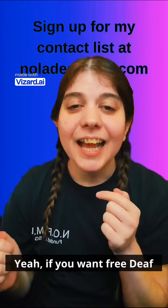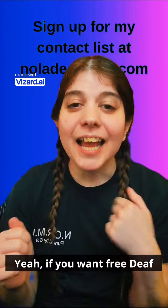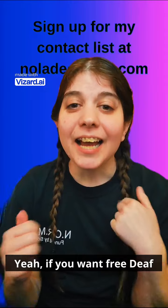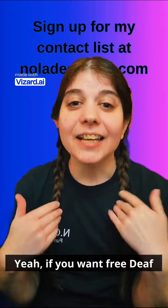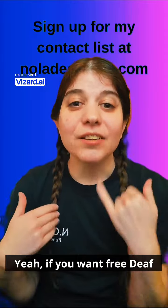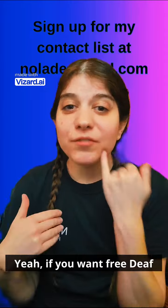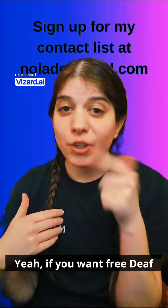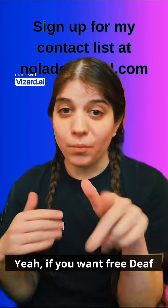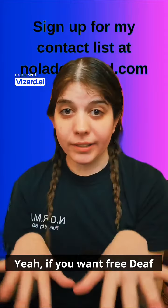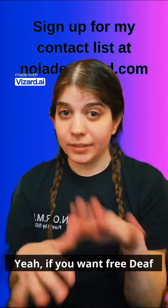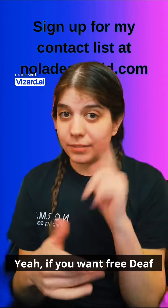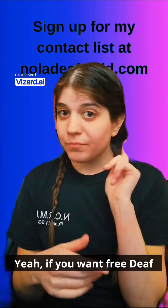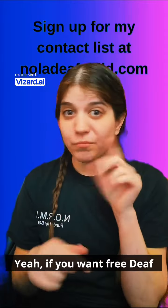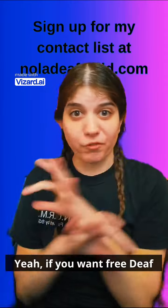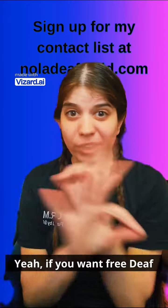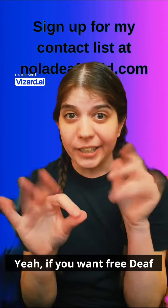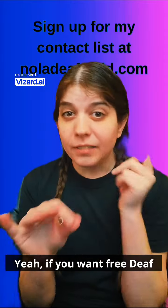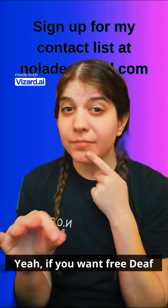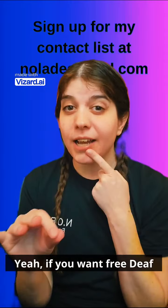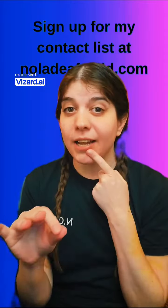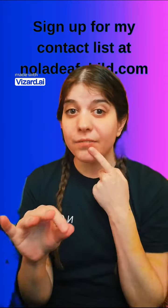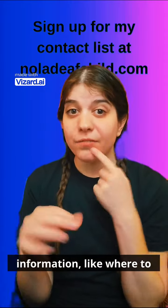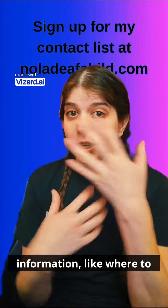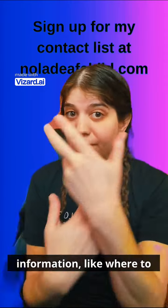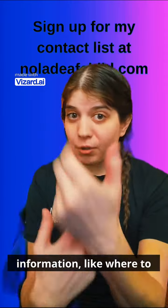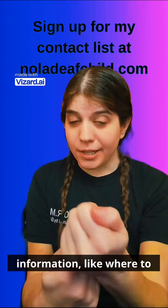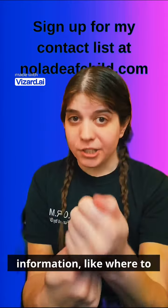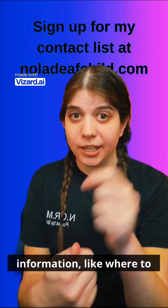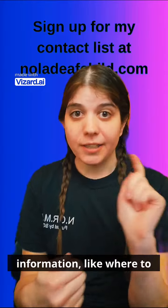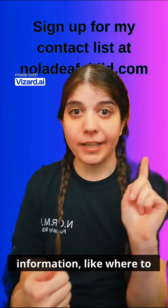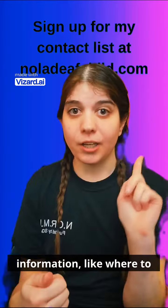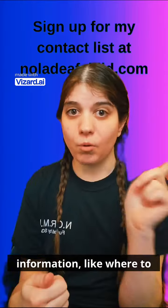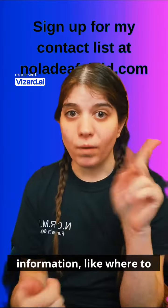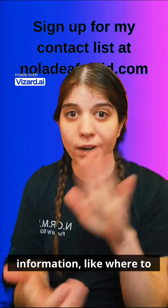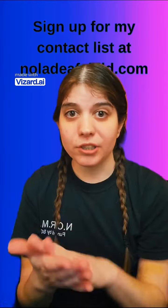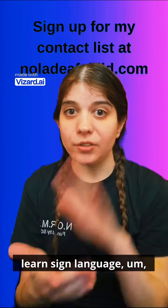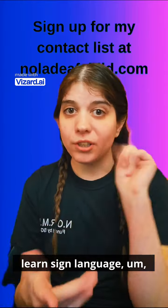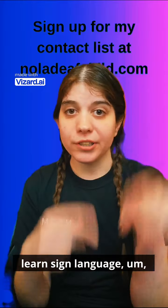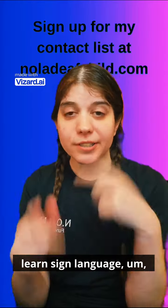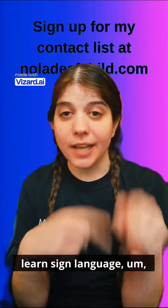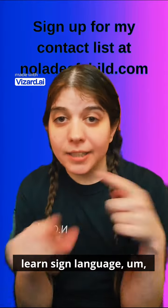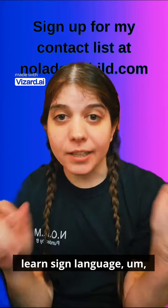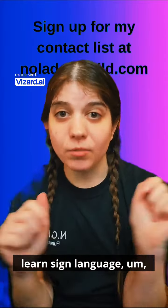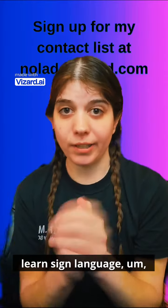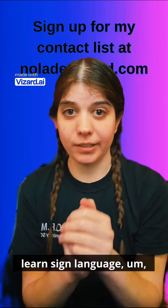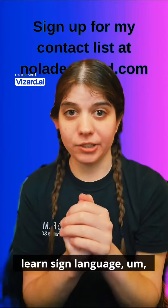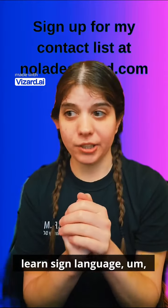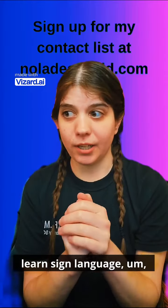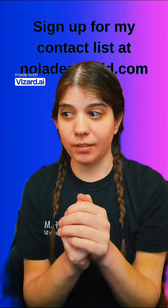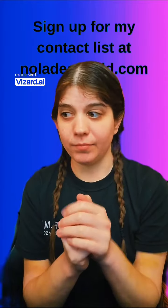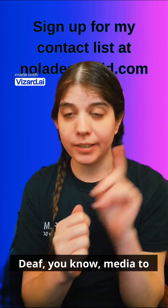Yeah, if you want free deaf information, like where to learn sign language,